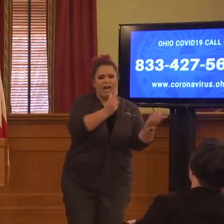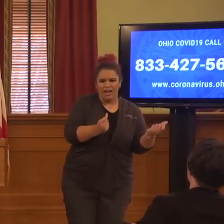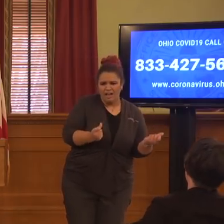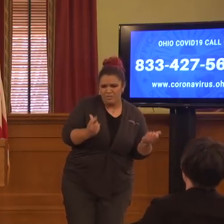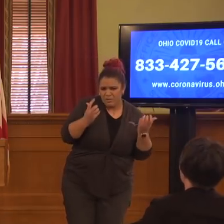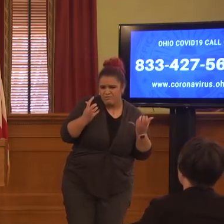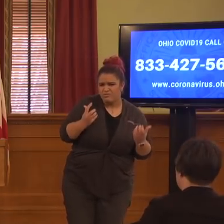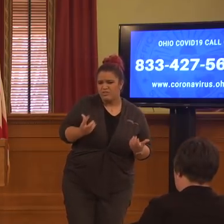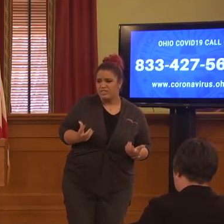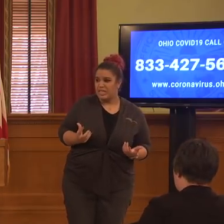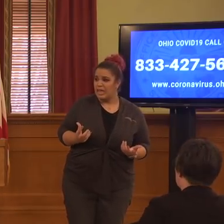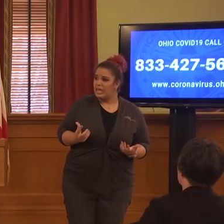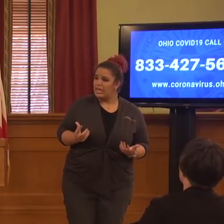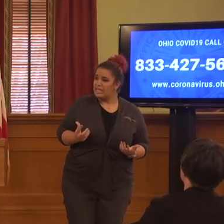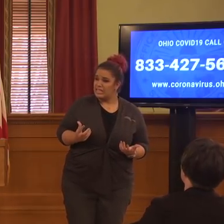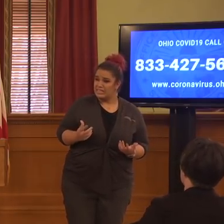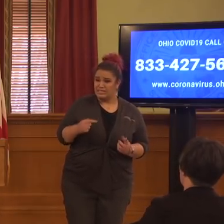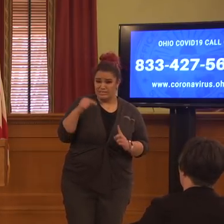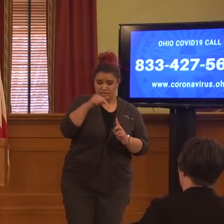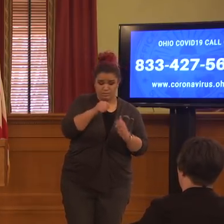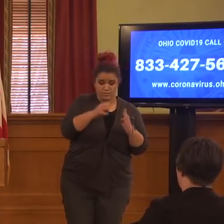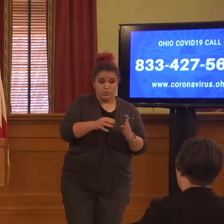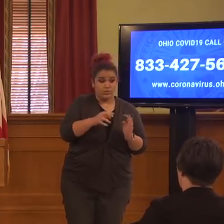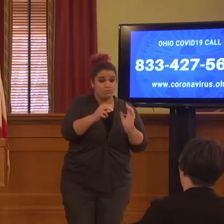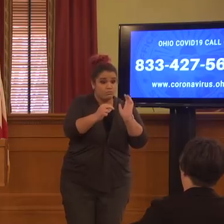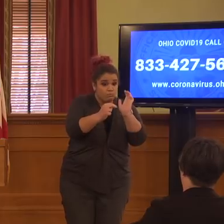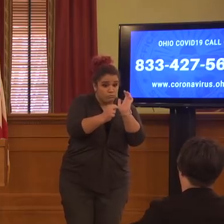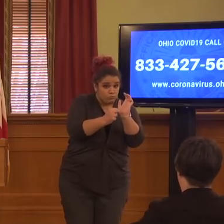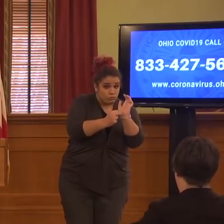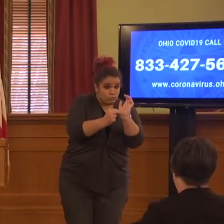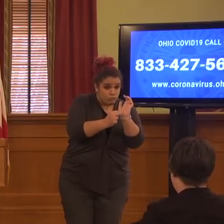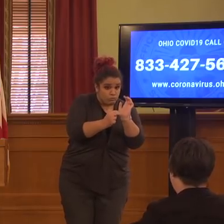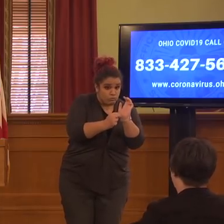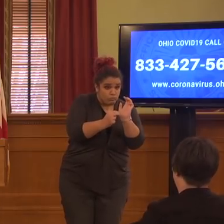community, if this was a nurse or somebody